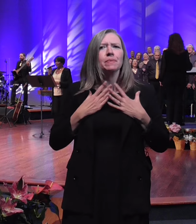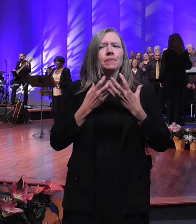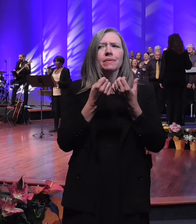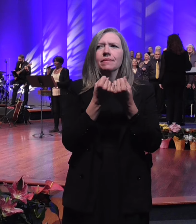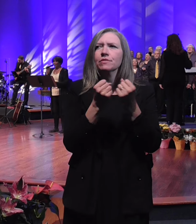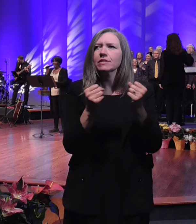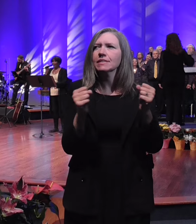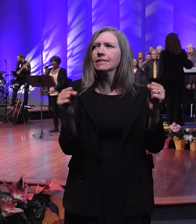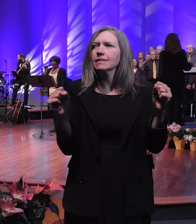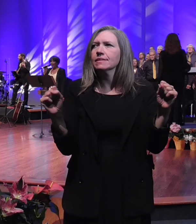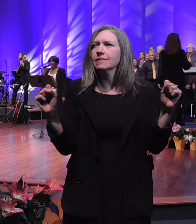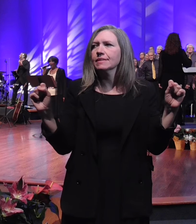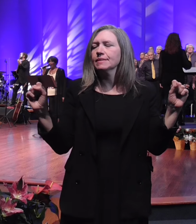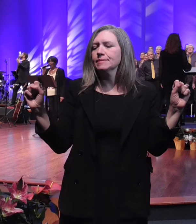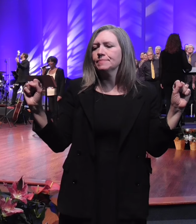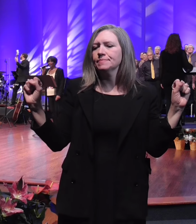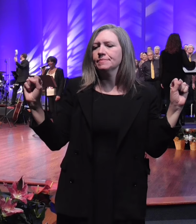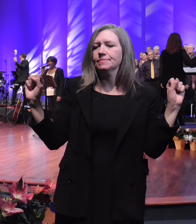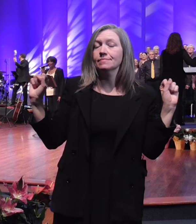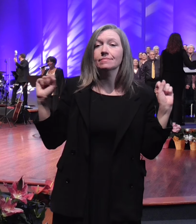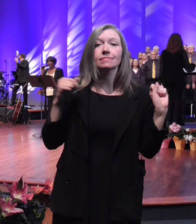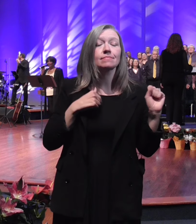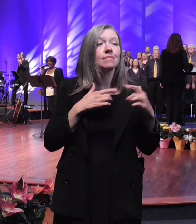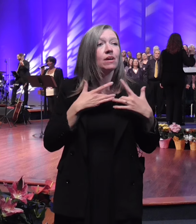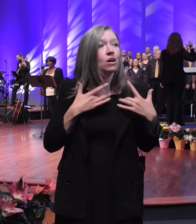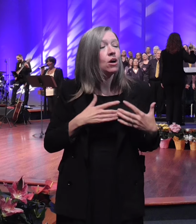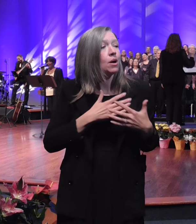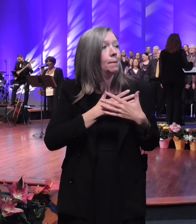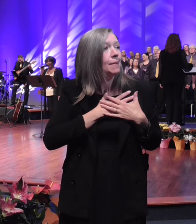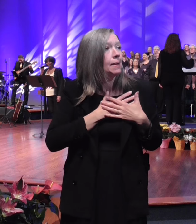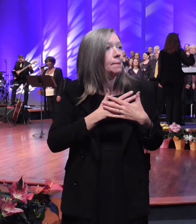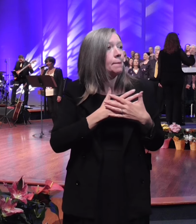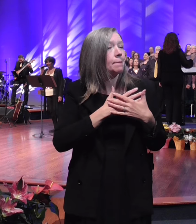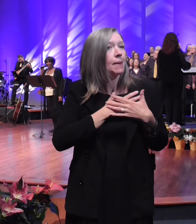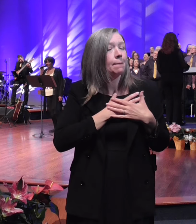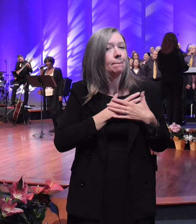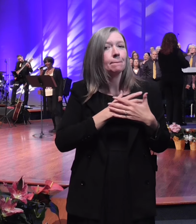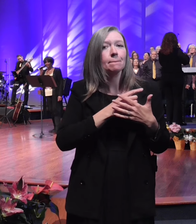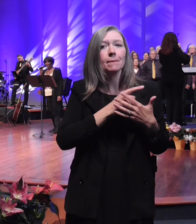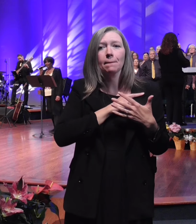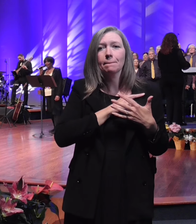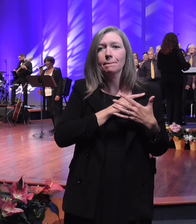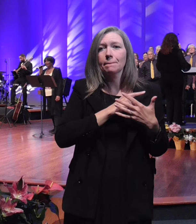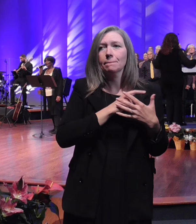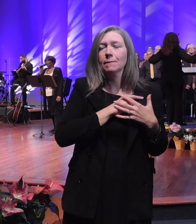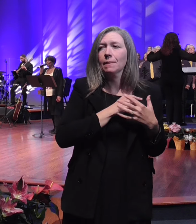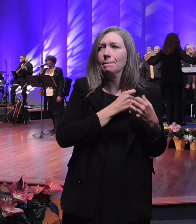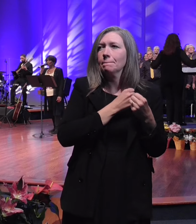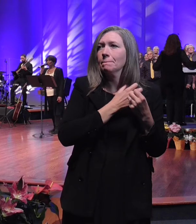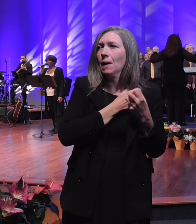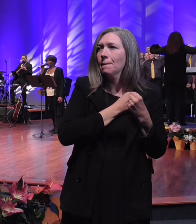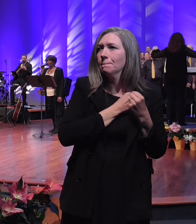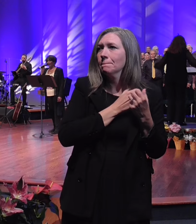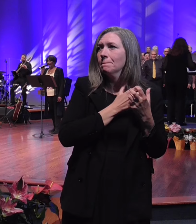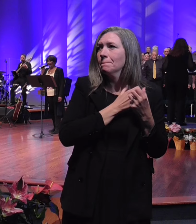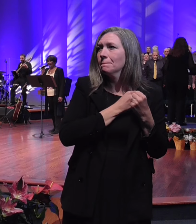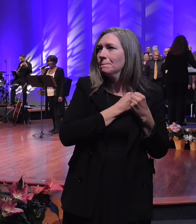free. Your heartbeat is my heartbeat when